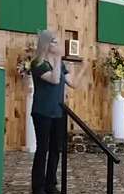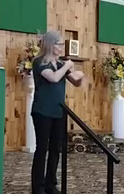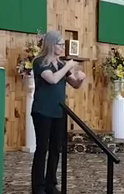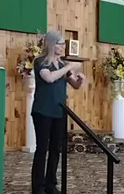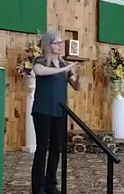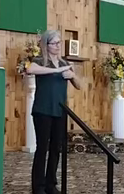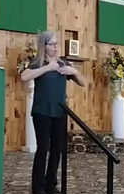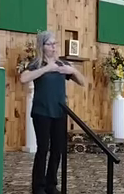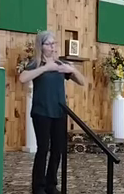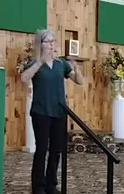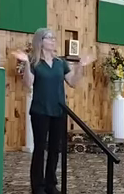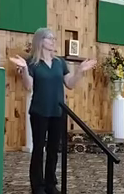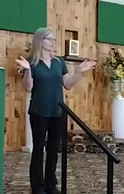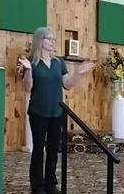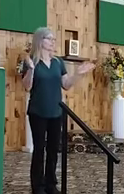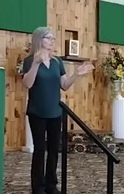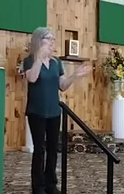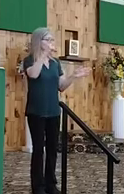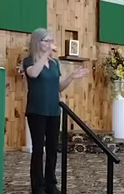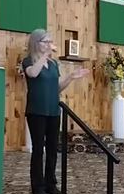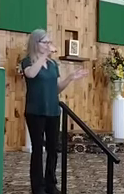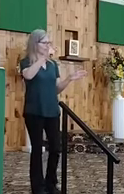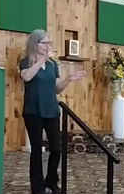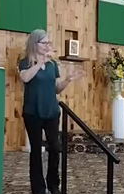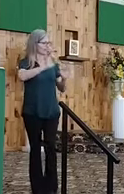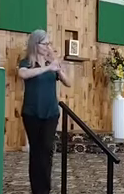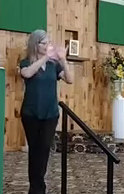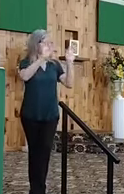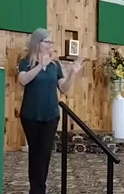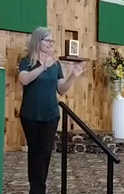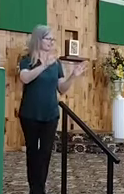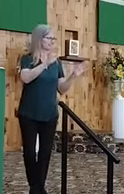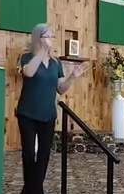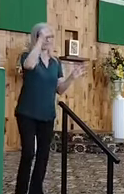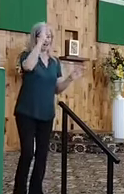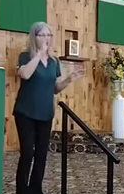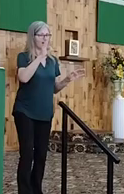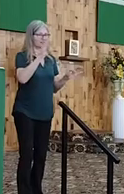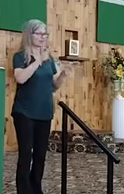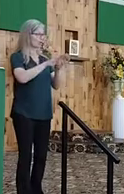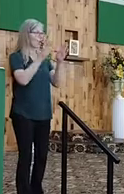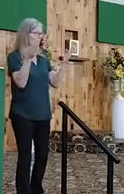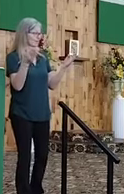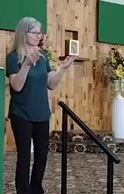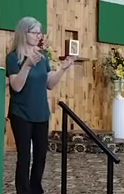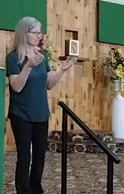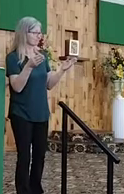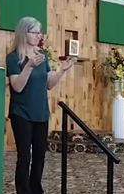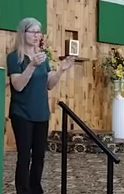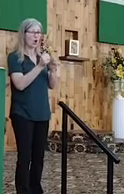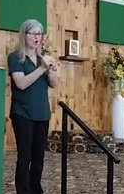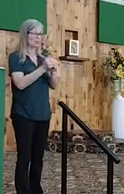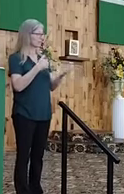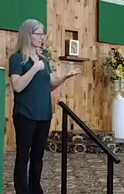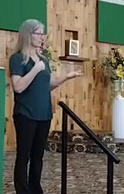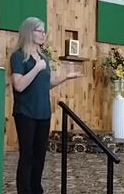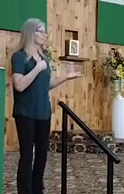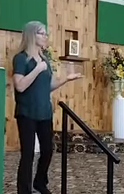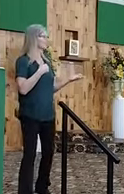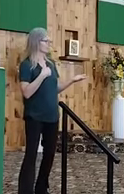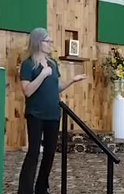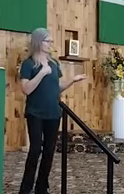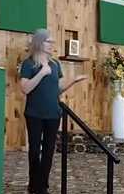the light and love of God. Ephata, be opened. Be open. Are you with me? And so, my dear sisters and